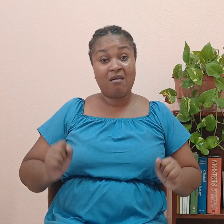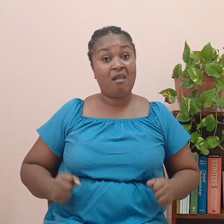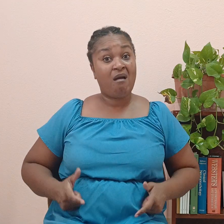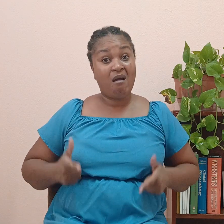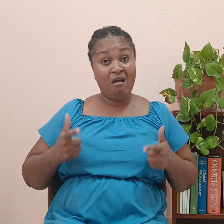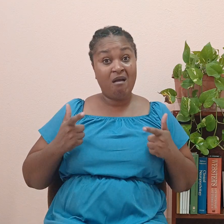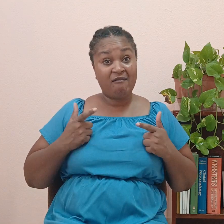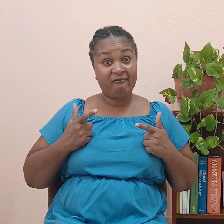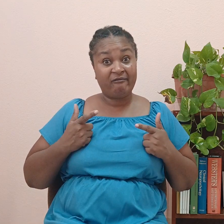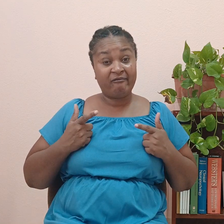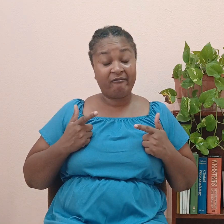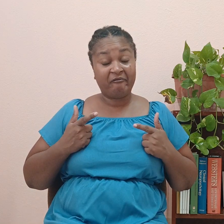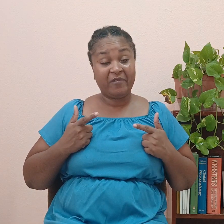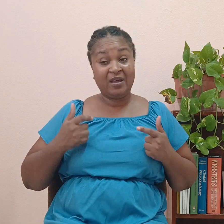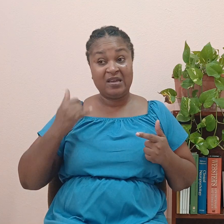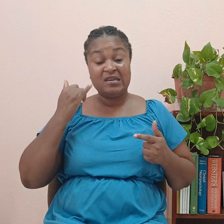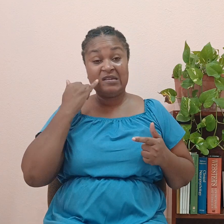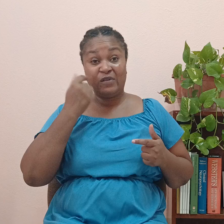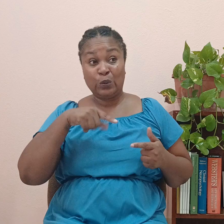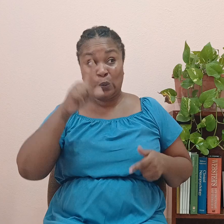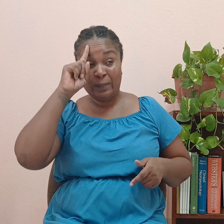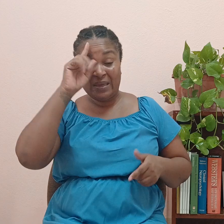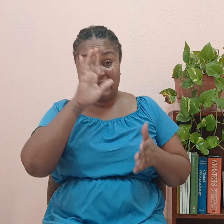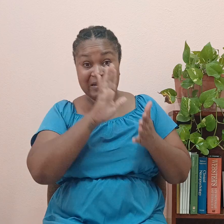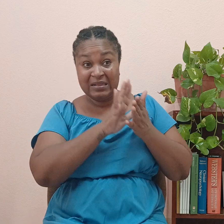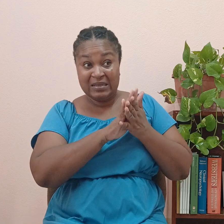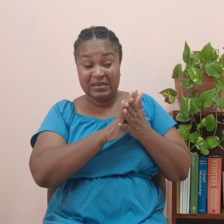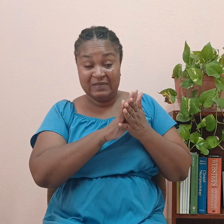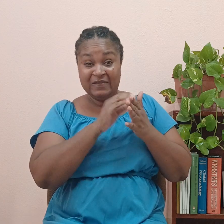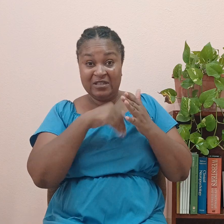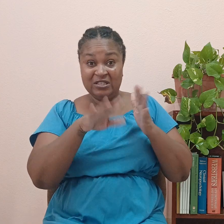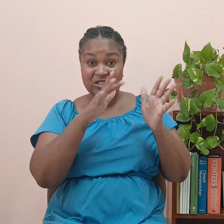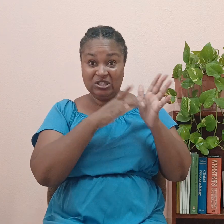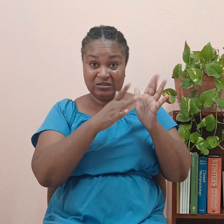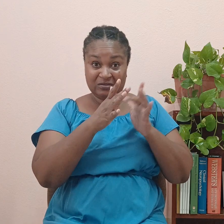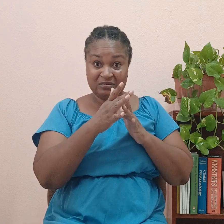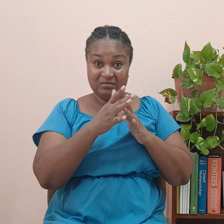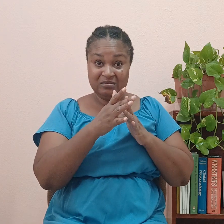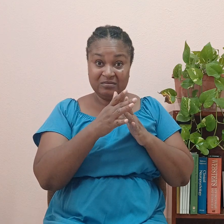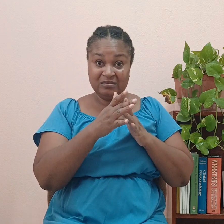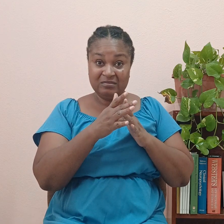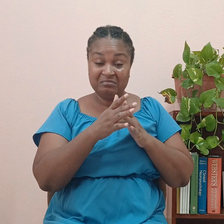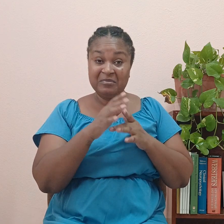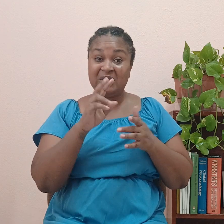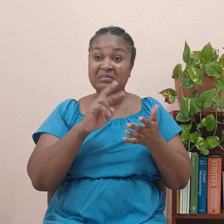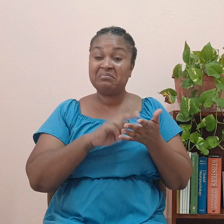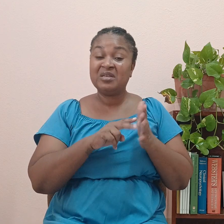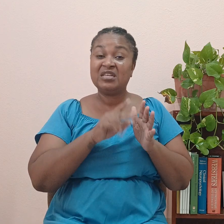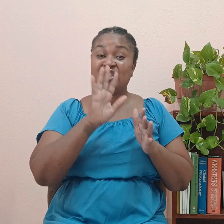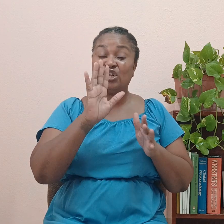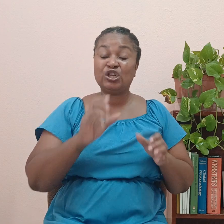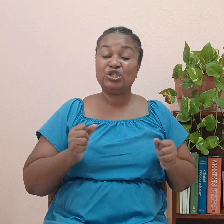And if we are believers, it goes to be with the Lord immediately.